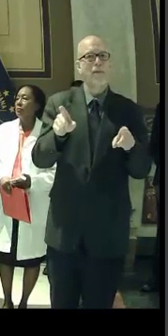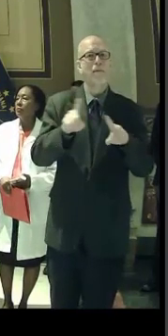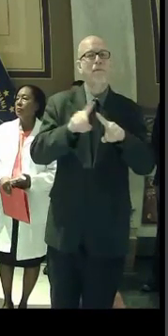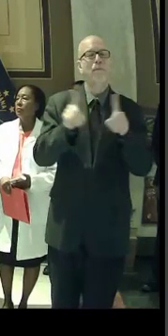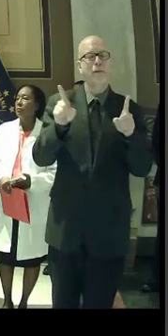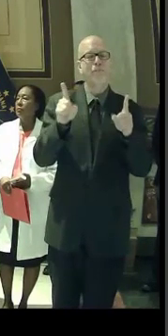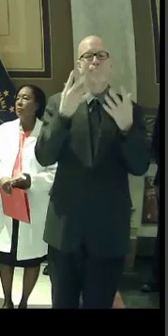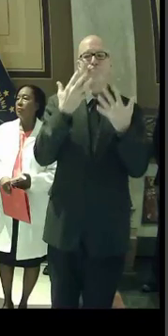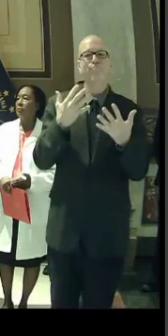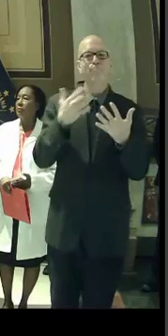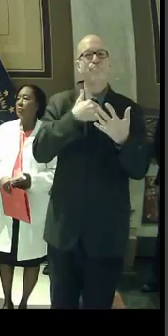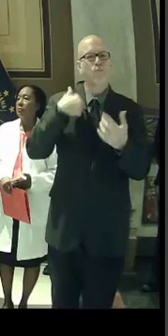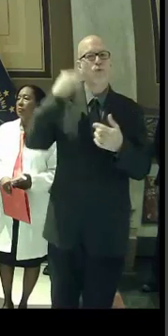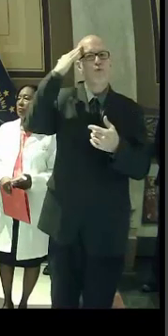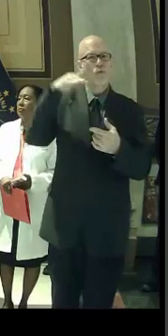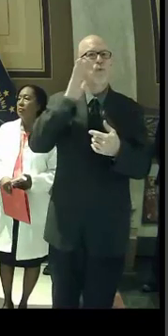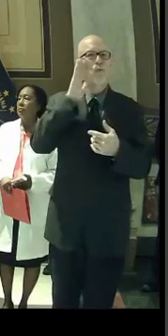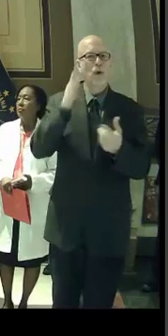we knew it would.